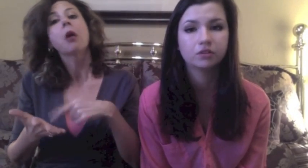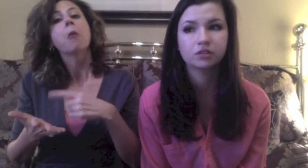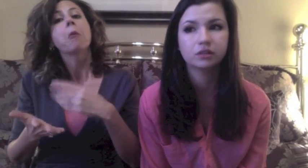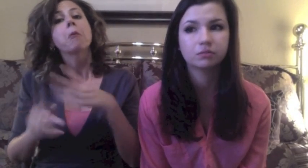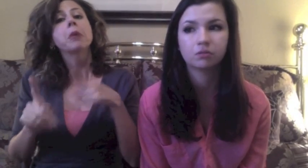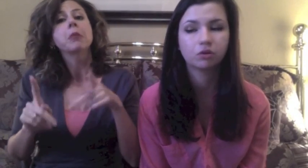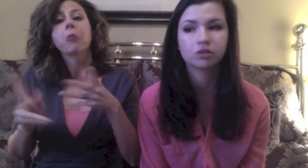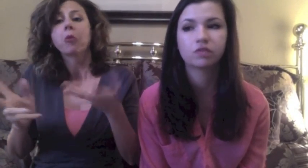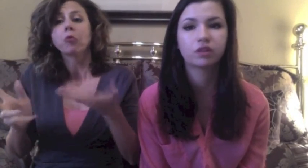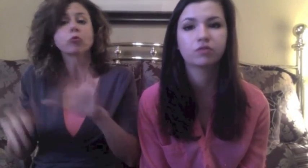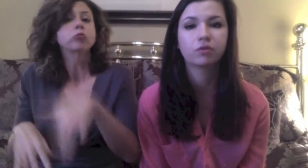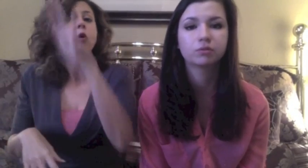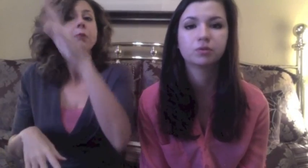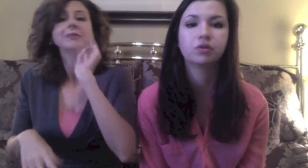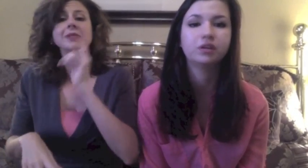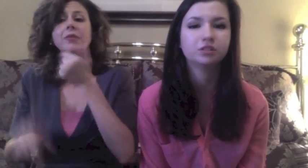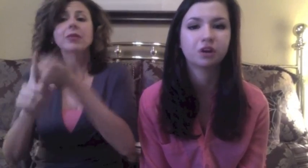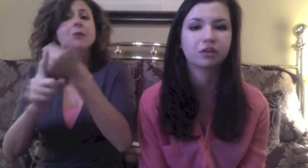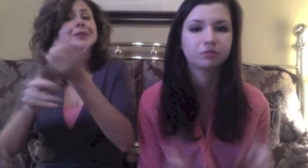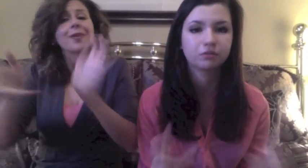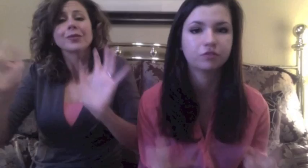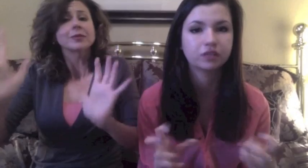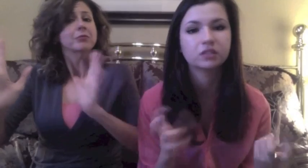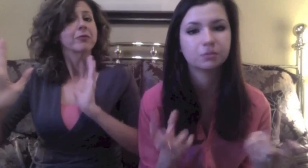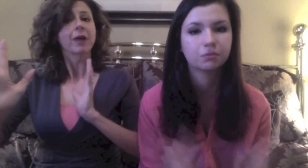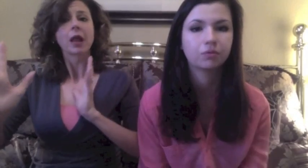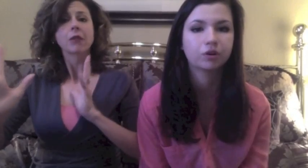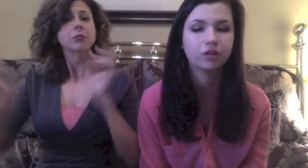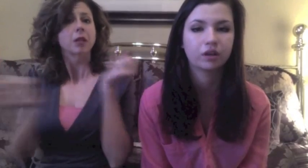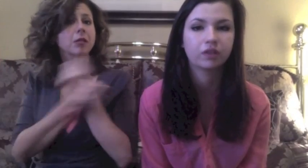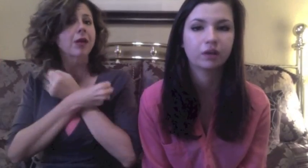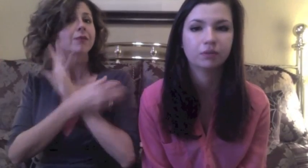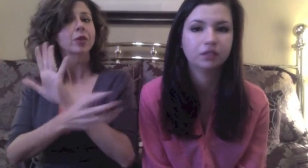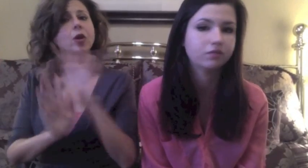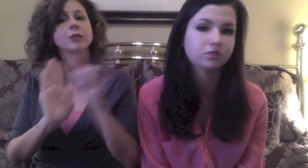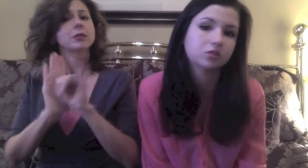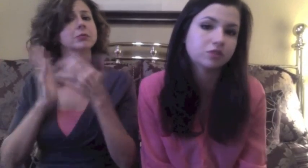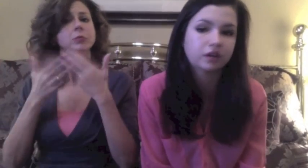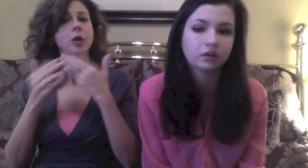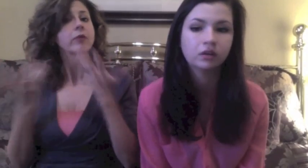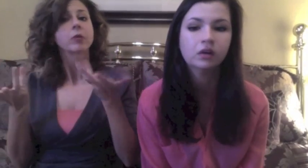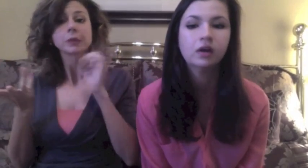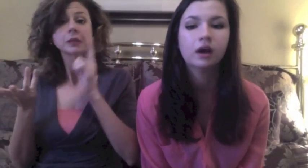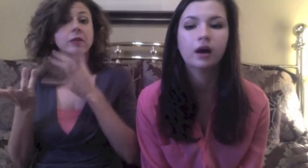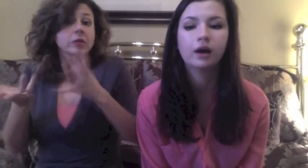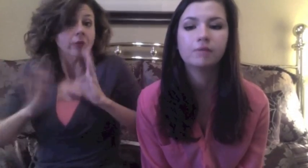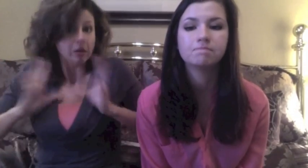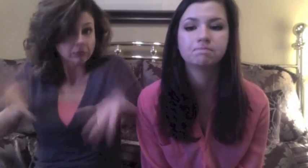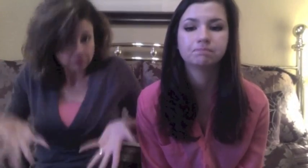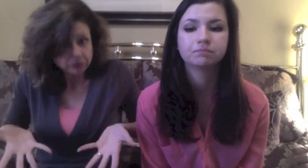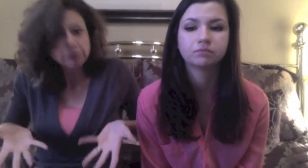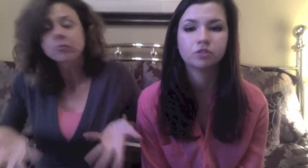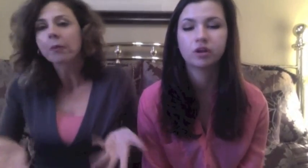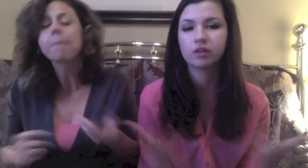and love it. And there's a culture and everything there for them, so we don't need to try to fix them or anything like that. Being deaf is just